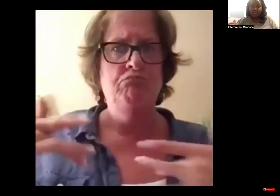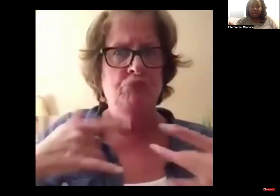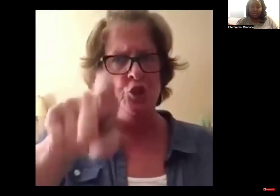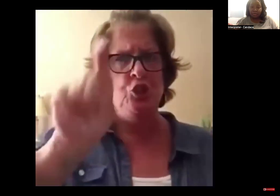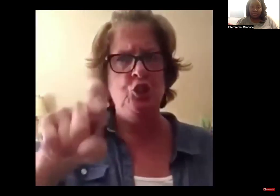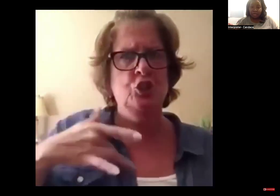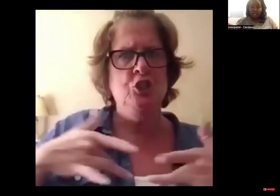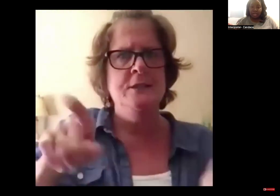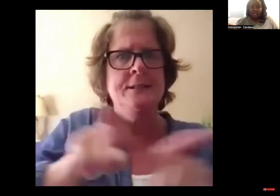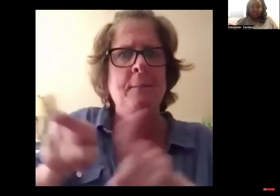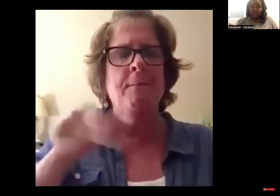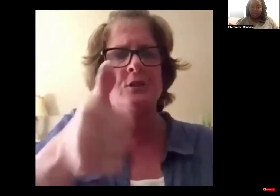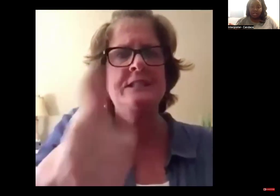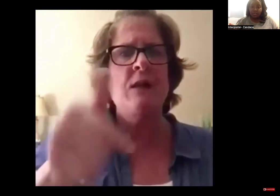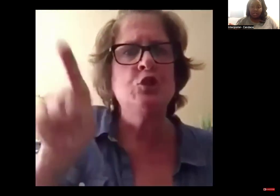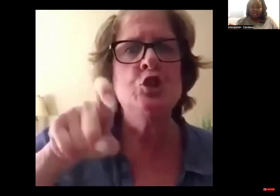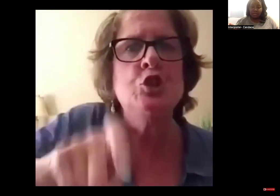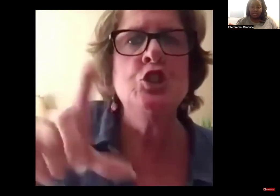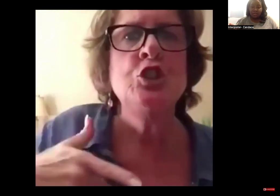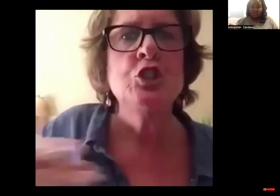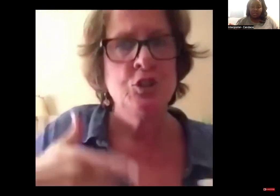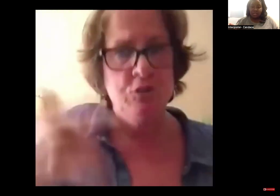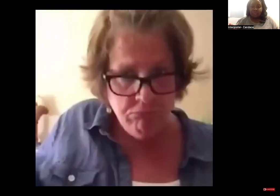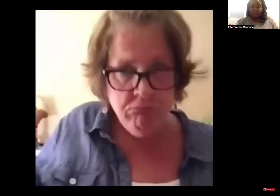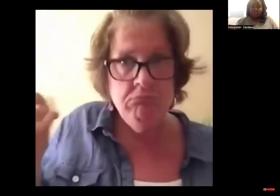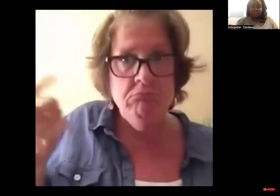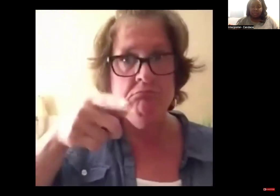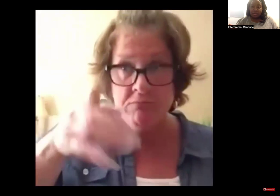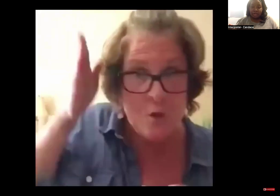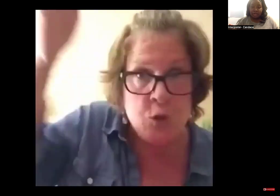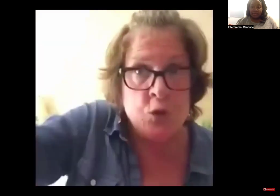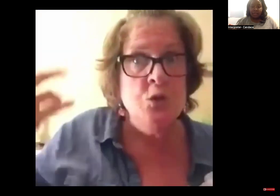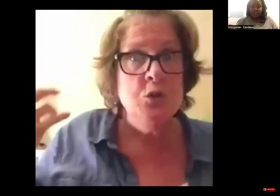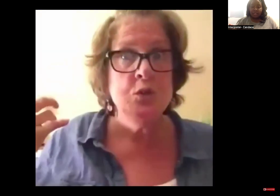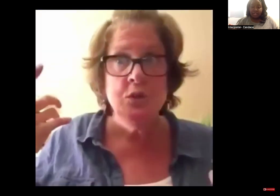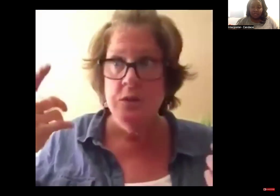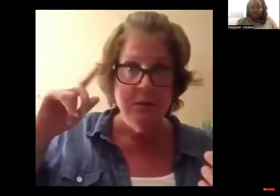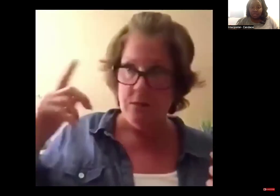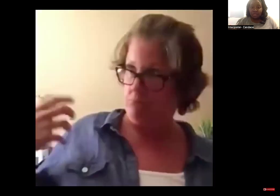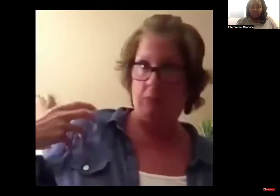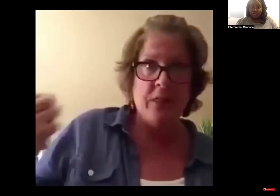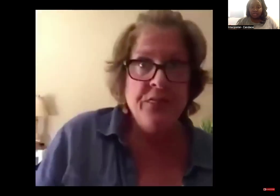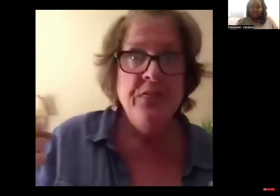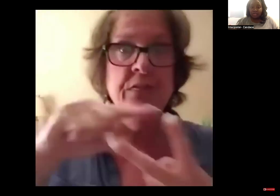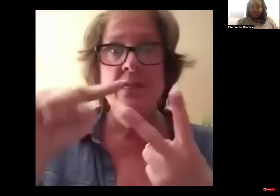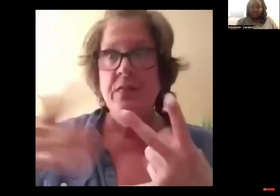we can't do it alone. And you should also feel the same yourself. You should try to get involved in the